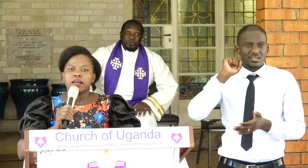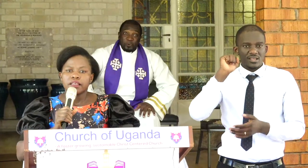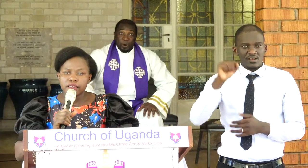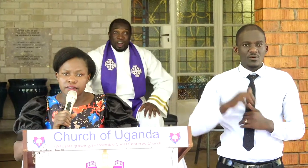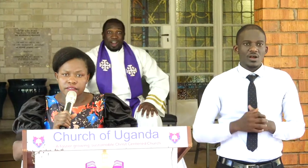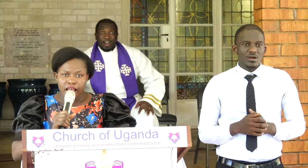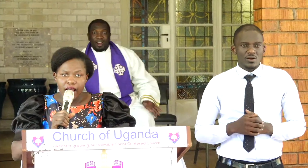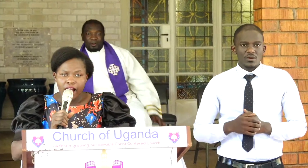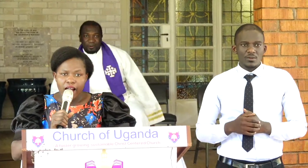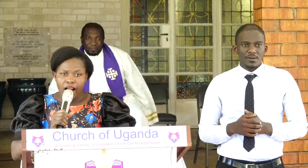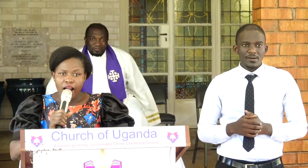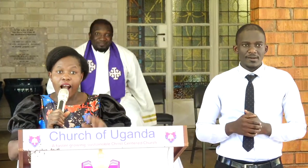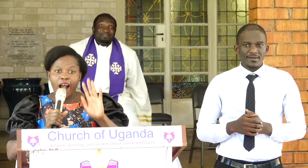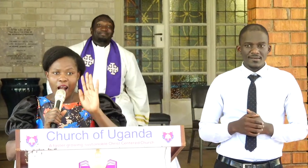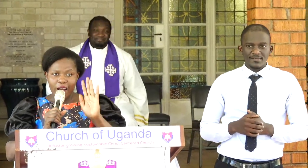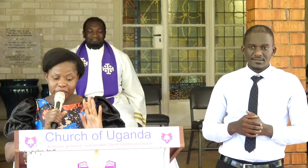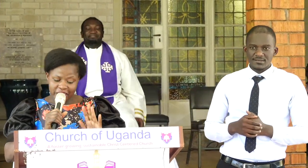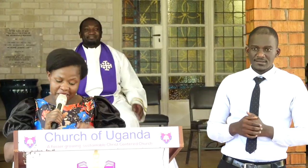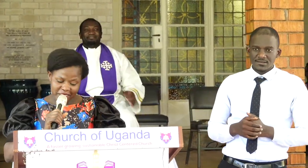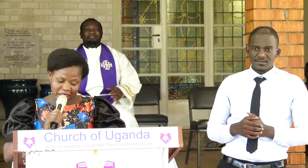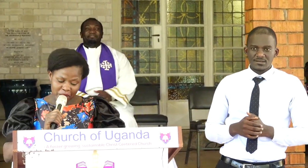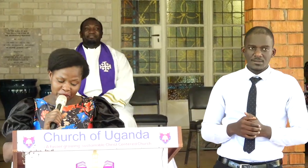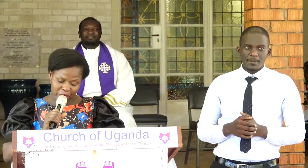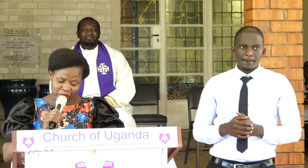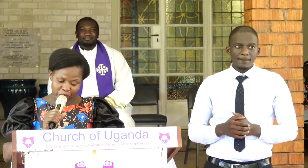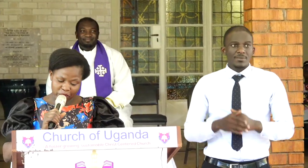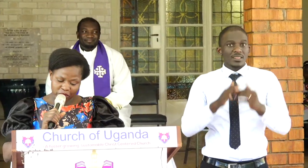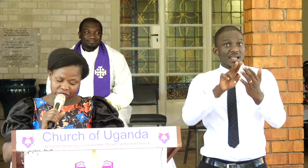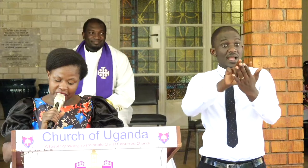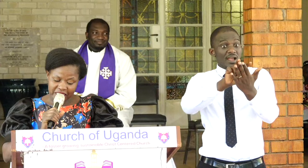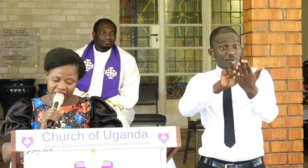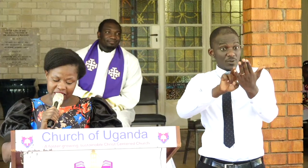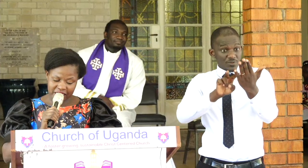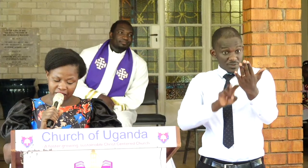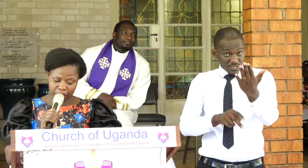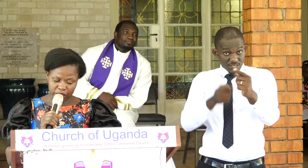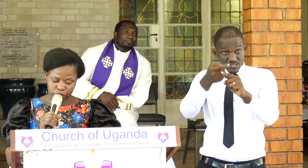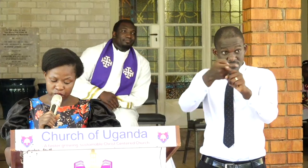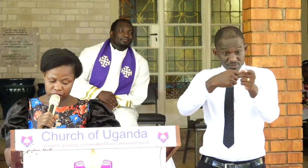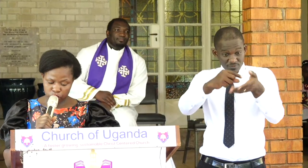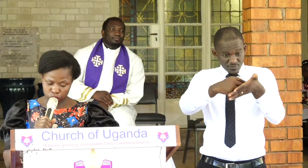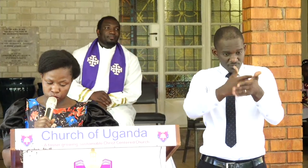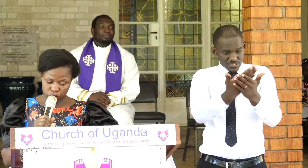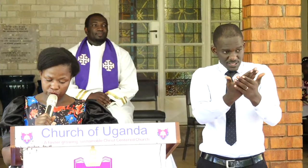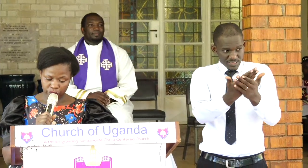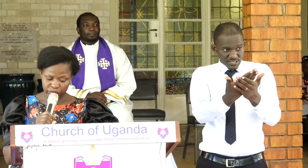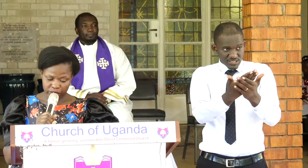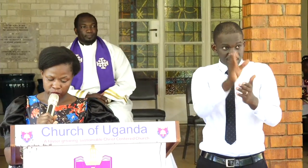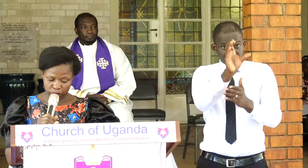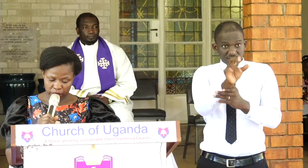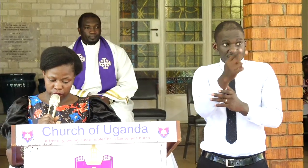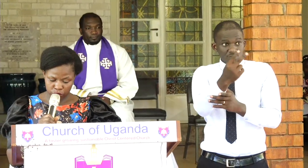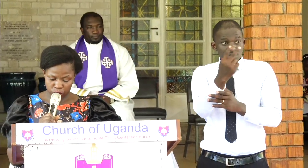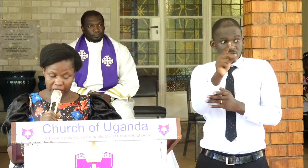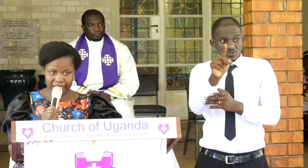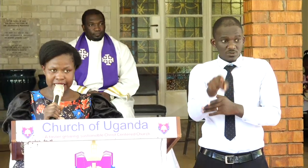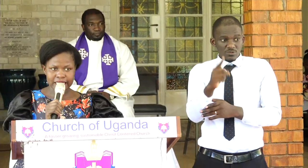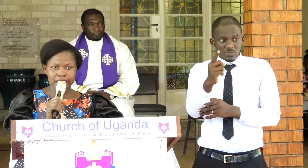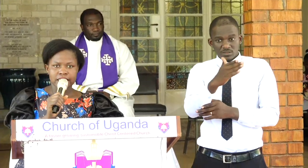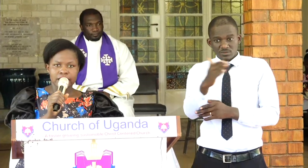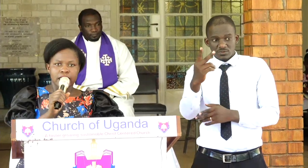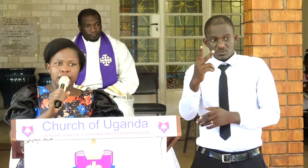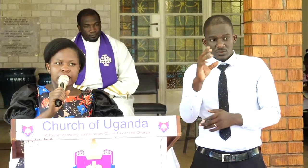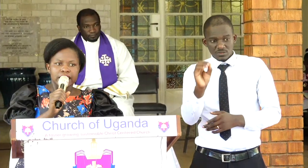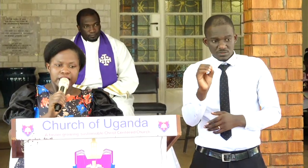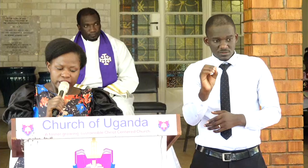Wow. Yes. Wow, wow, wow. Our reading is coming from the book Genesis chapter 22 from verse 1 to 20.